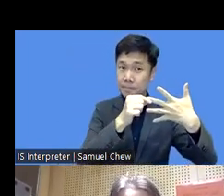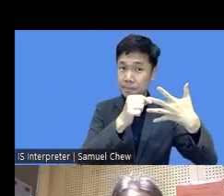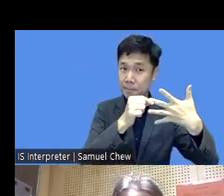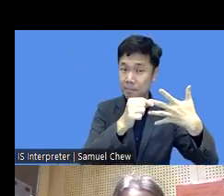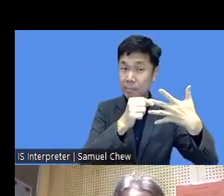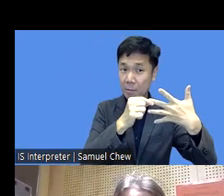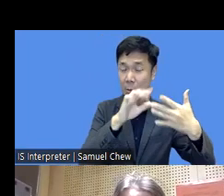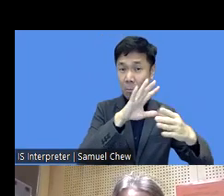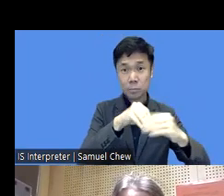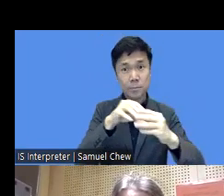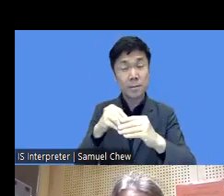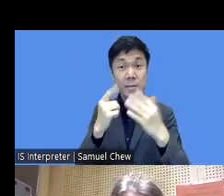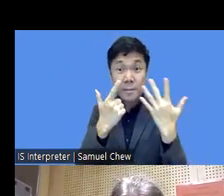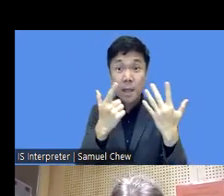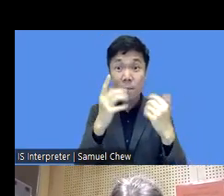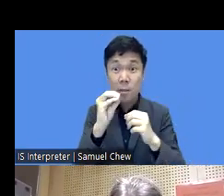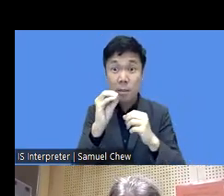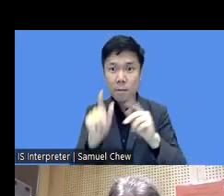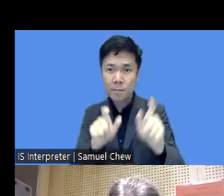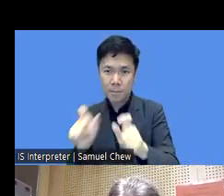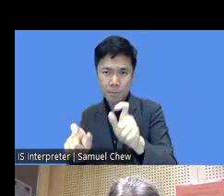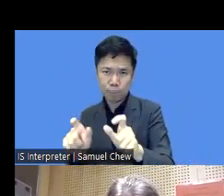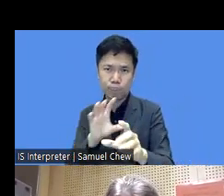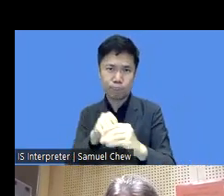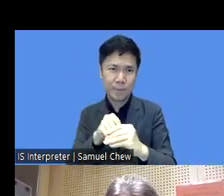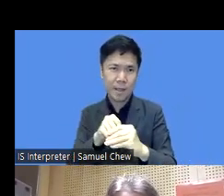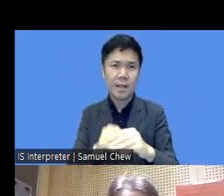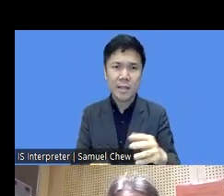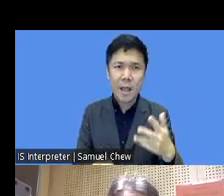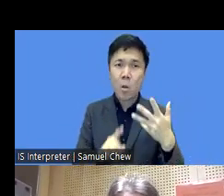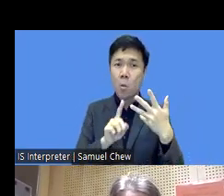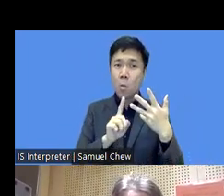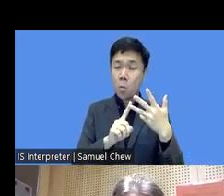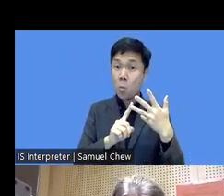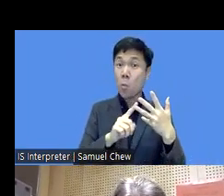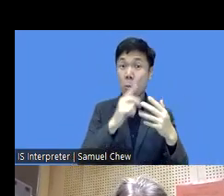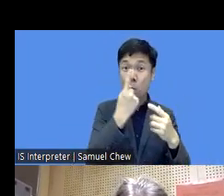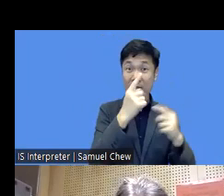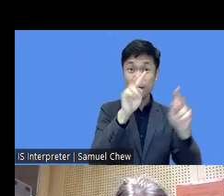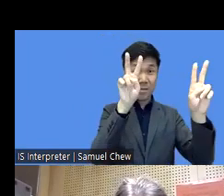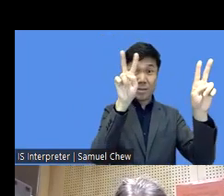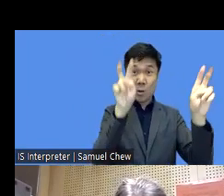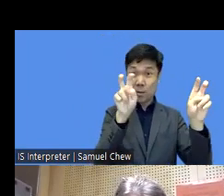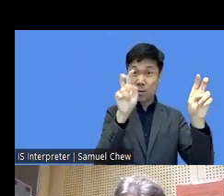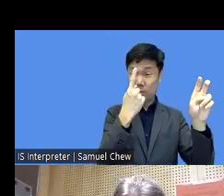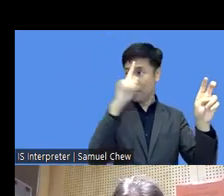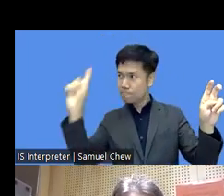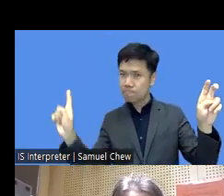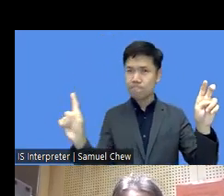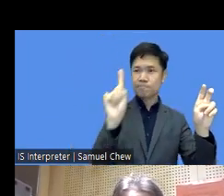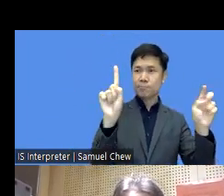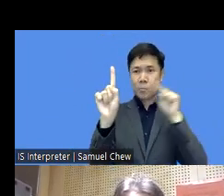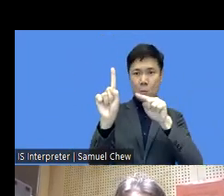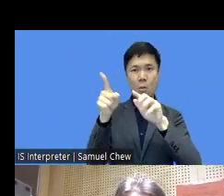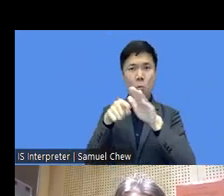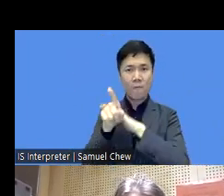and we had at least one refugee co-sponsor for each area of focus of the Global Refugee Forum. Refugee speakers